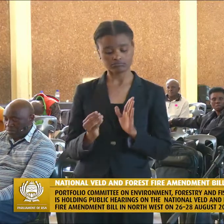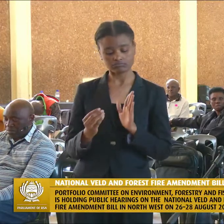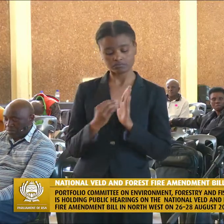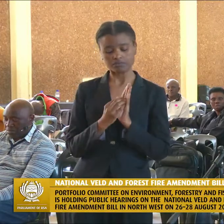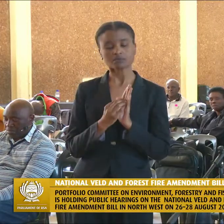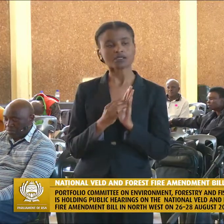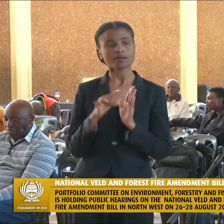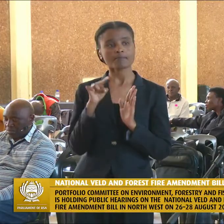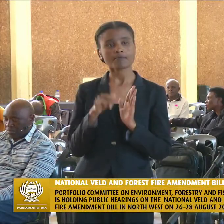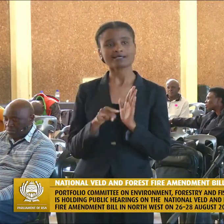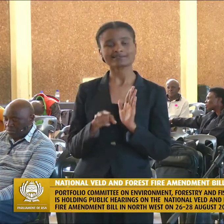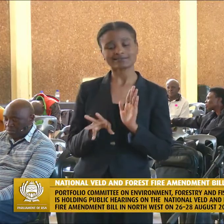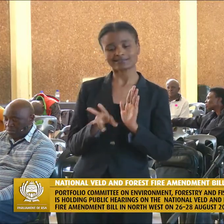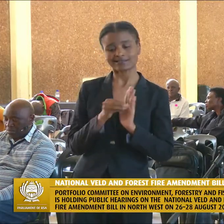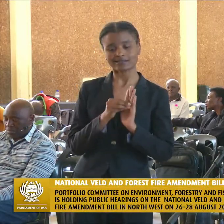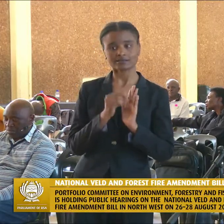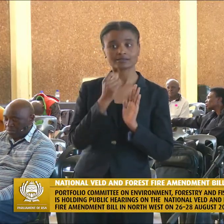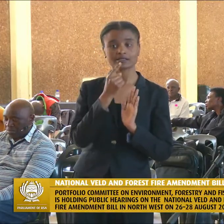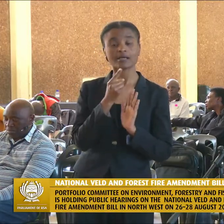nothing